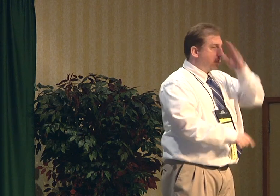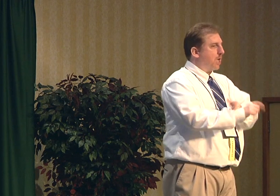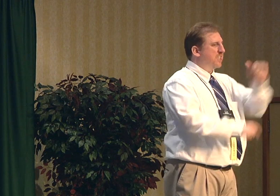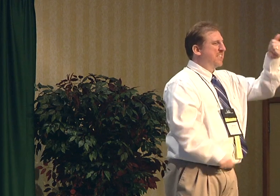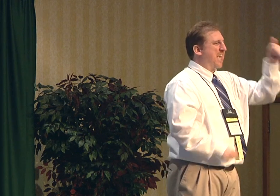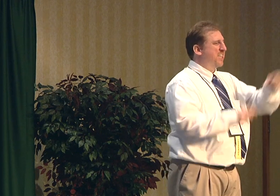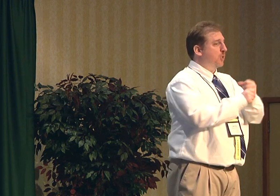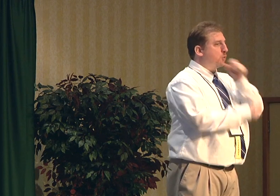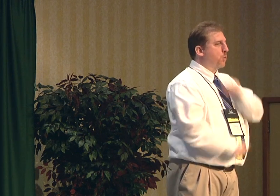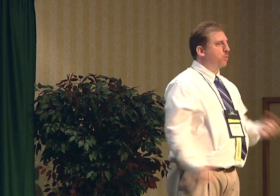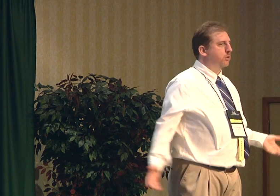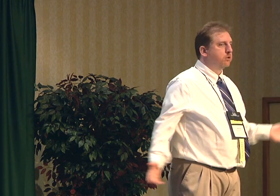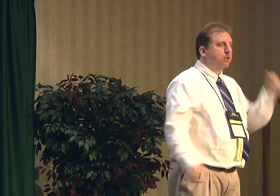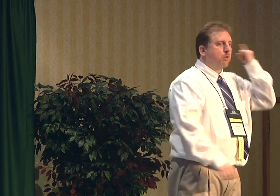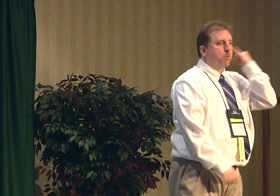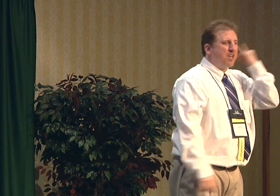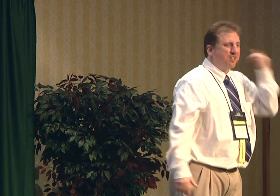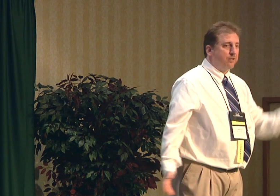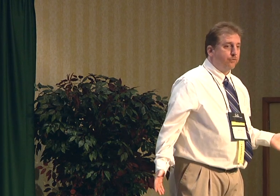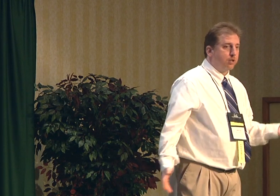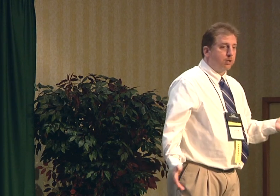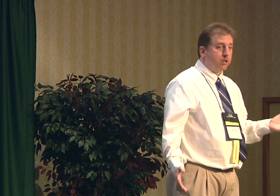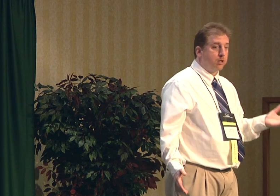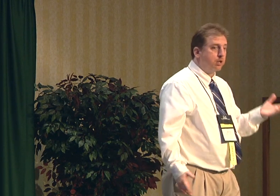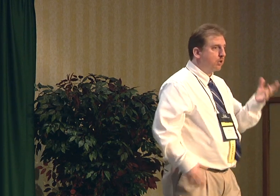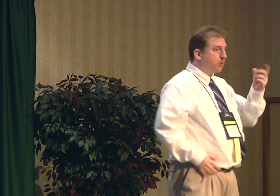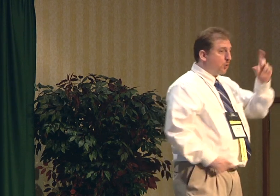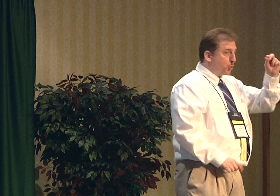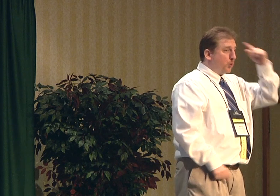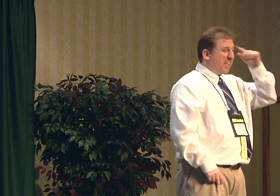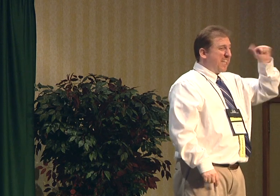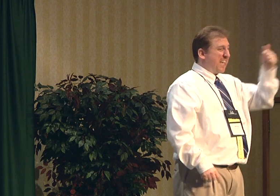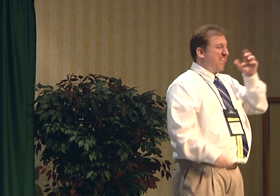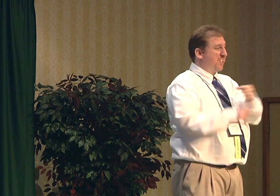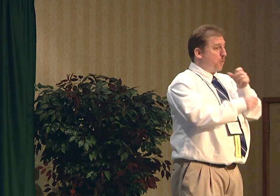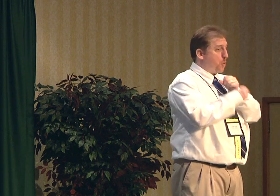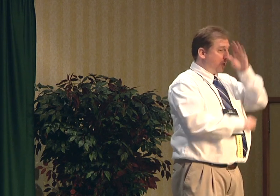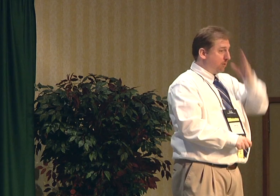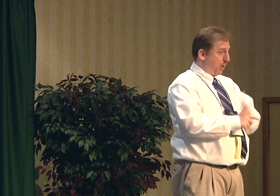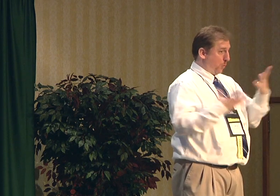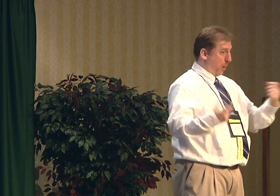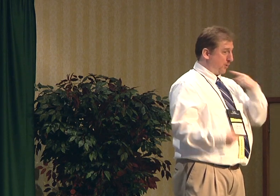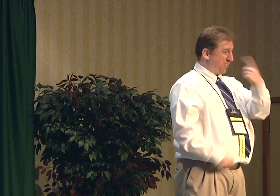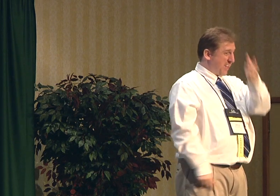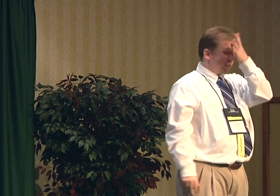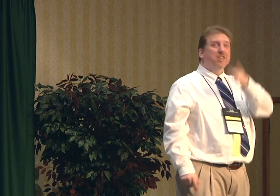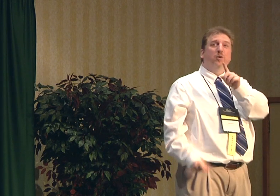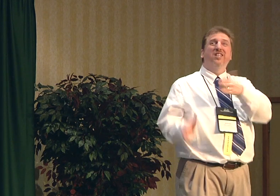may not want to share that information, especially if the son is 10 years old. Do you think a 10-year-old boy